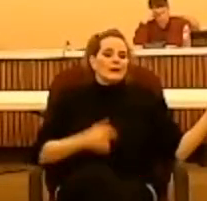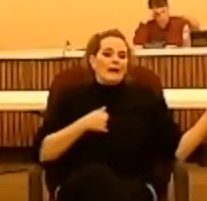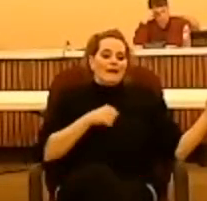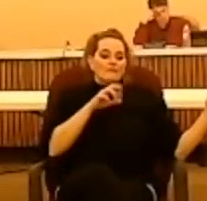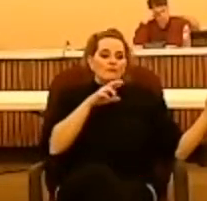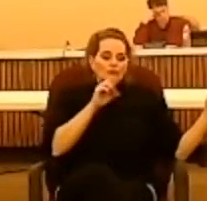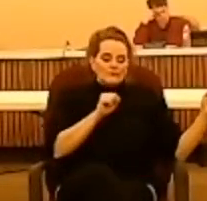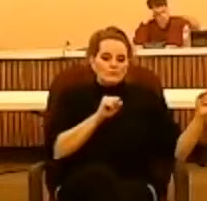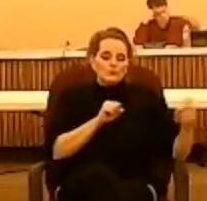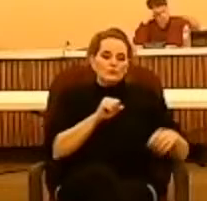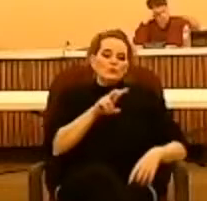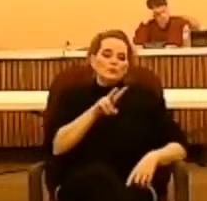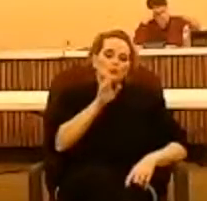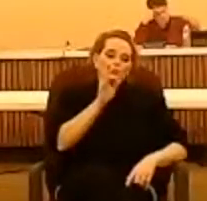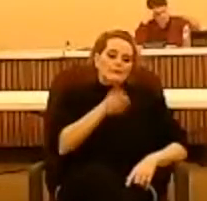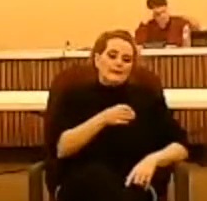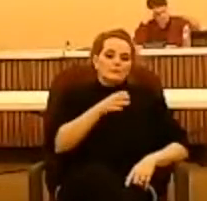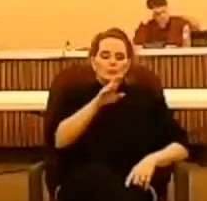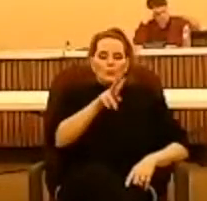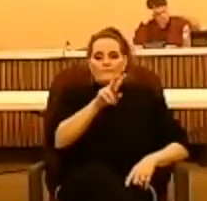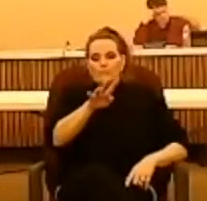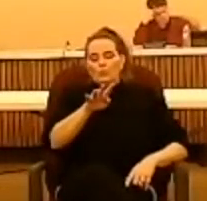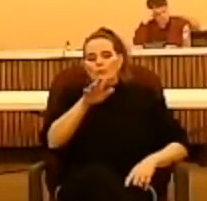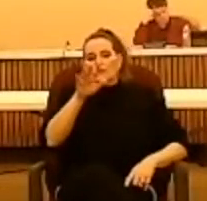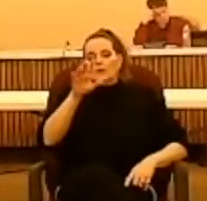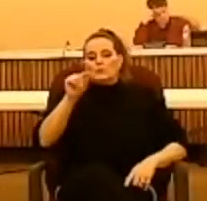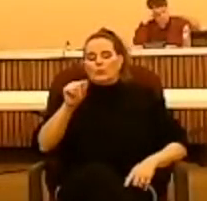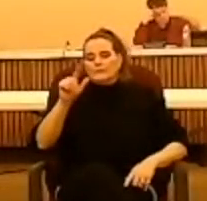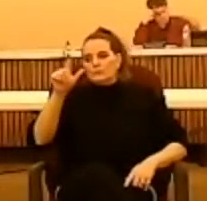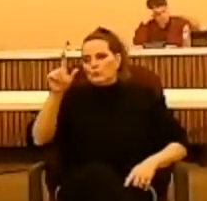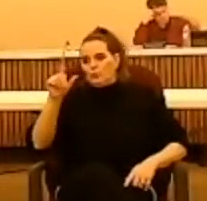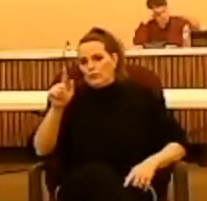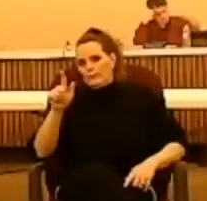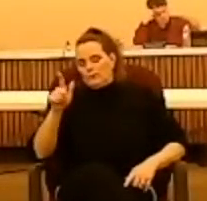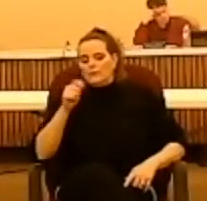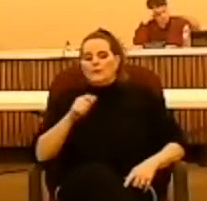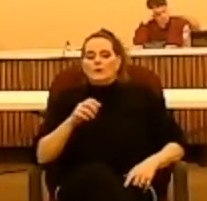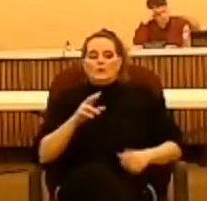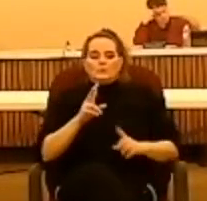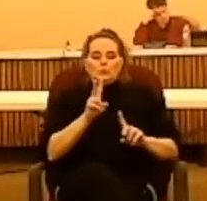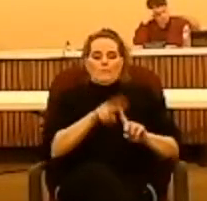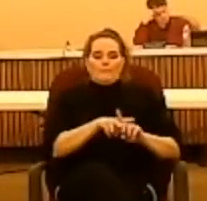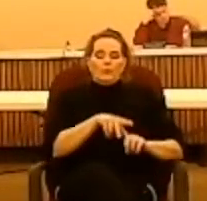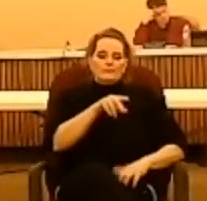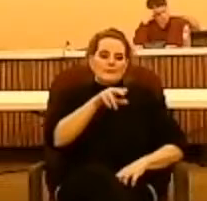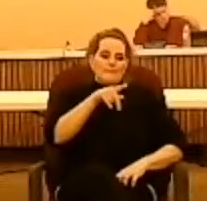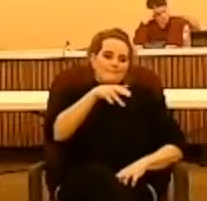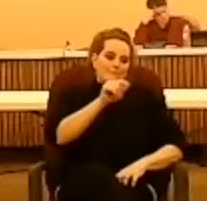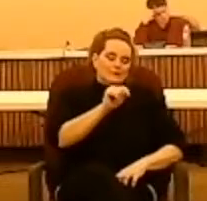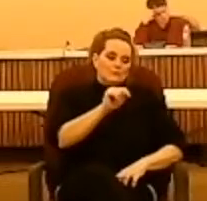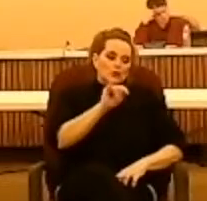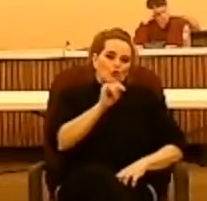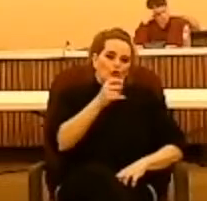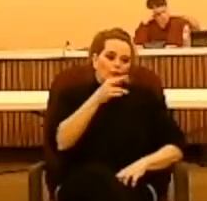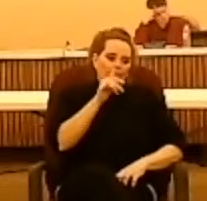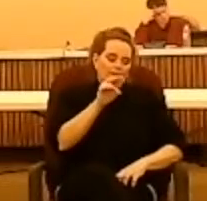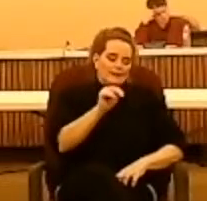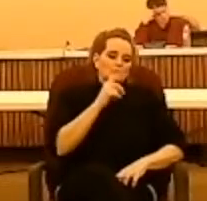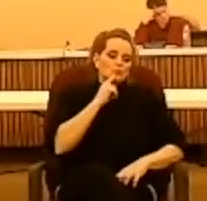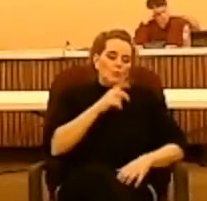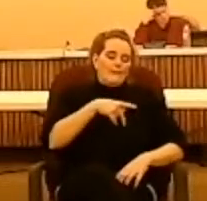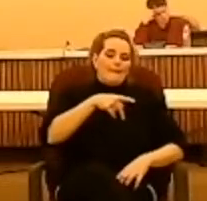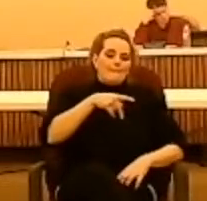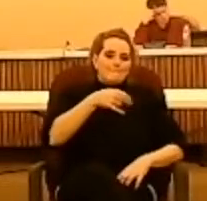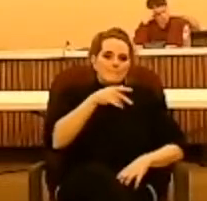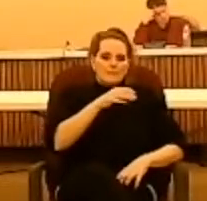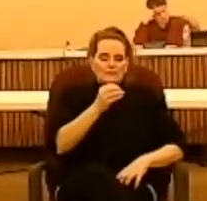I have Resolution 2-24, 2021, to appoint Patrick Irving to the Parks and Recreation Advisory Board.